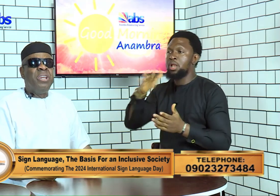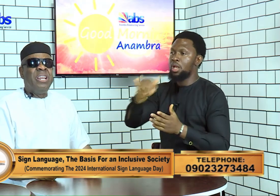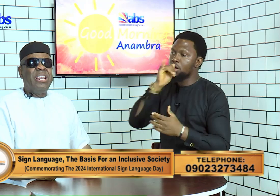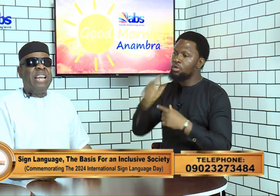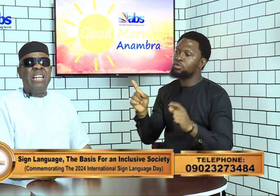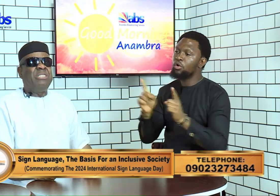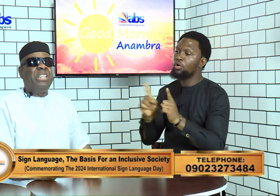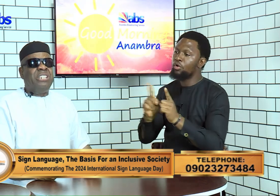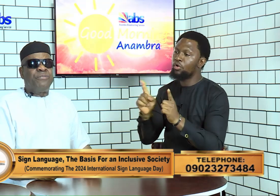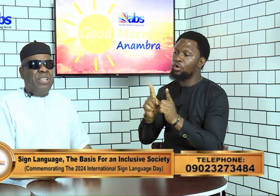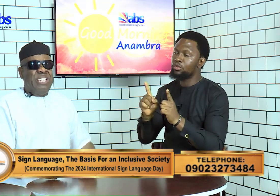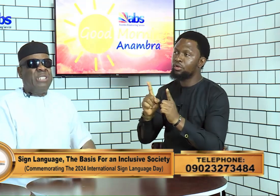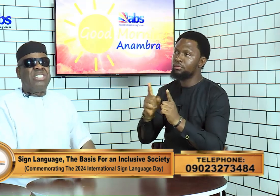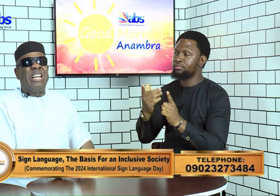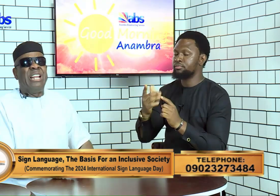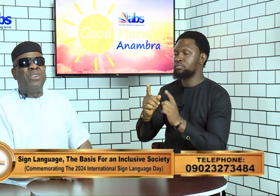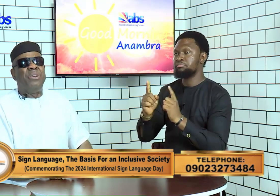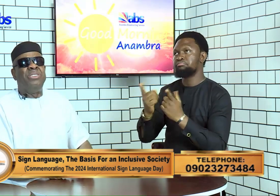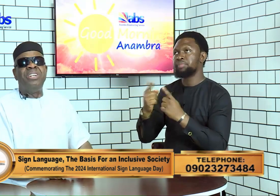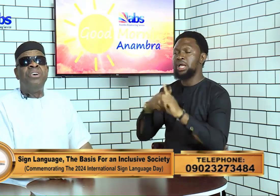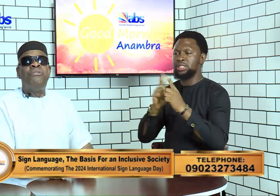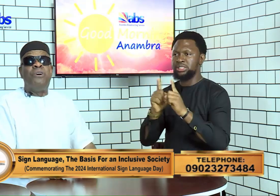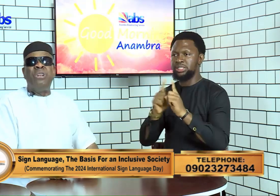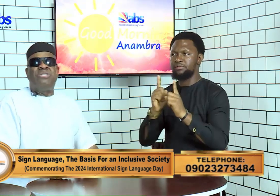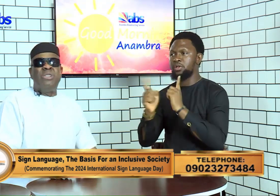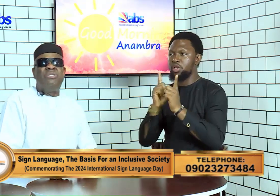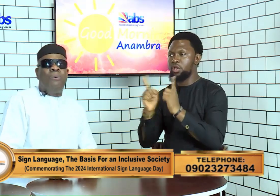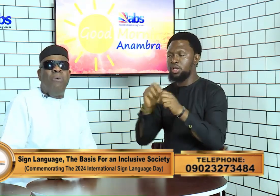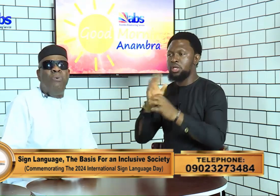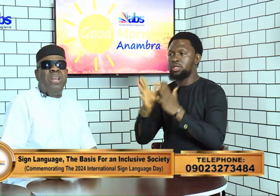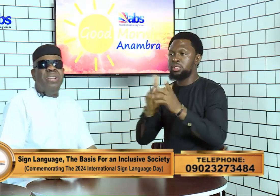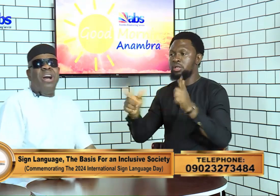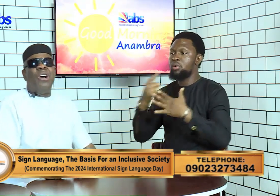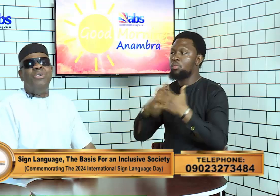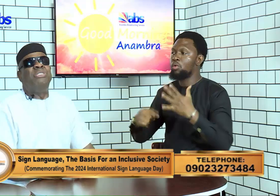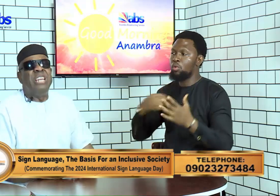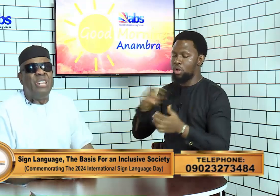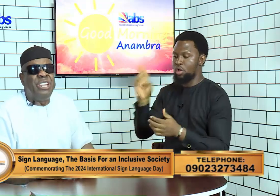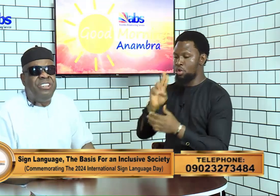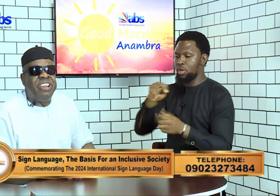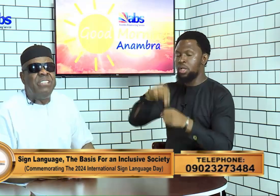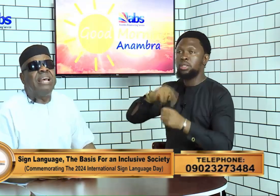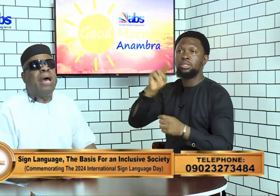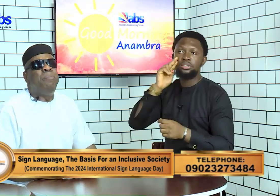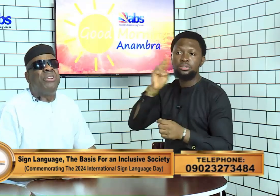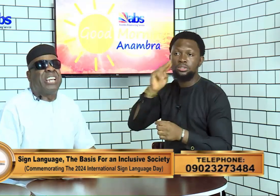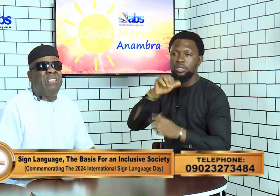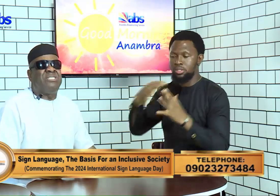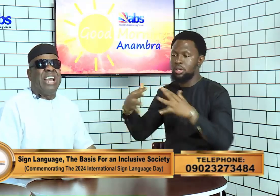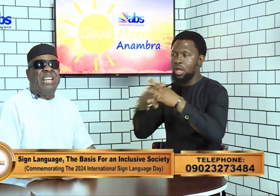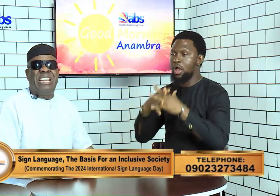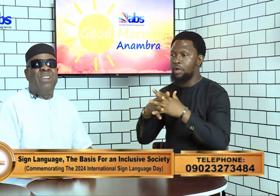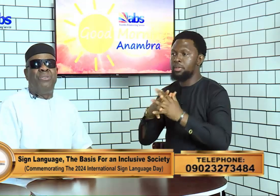also a dialectic difference in sign language. For instance, what we are using in Nigeria is